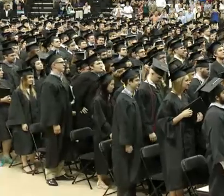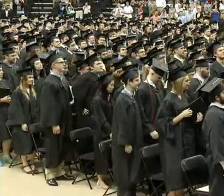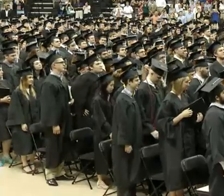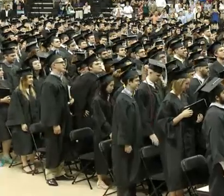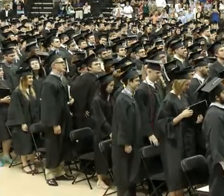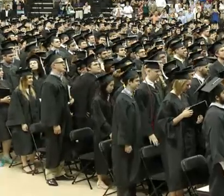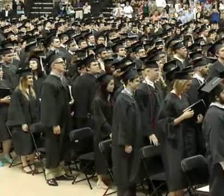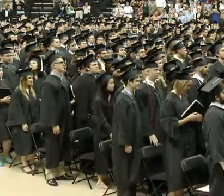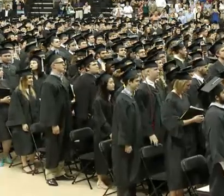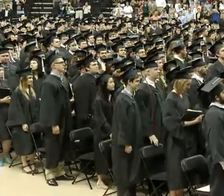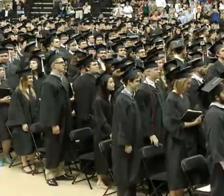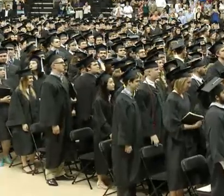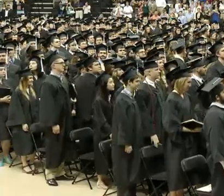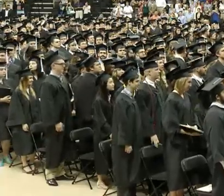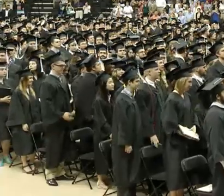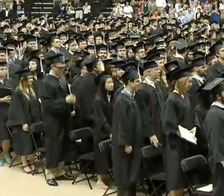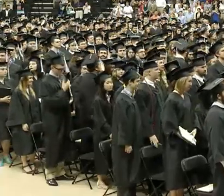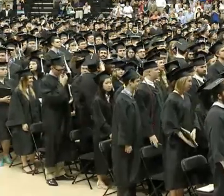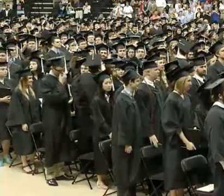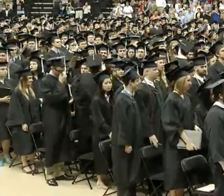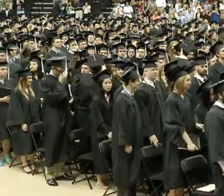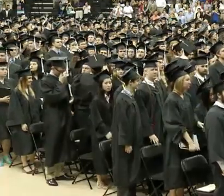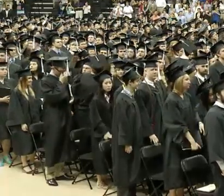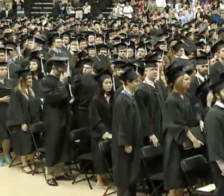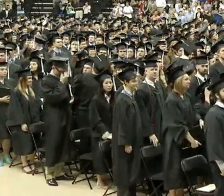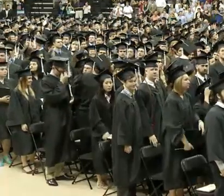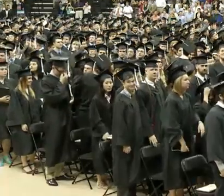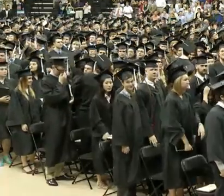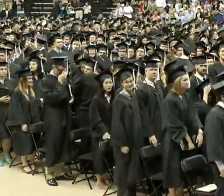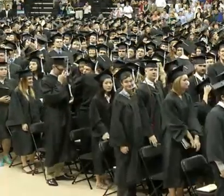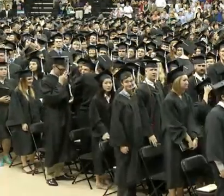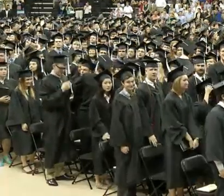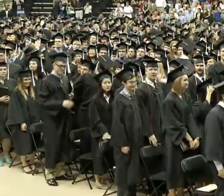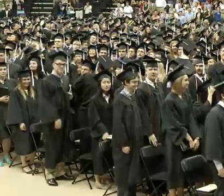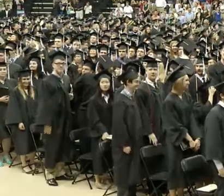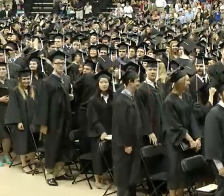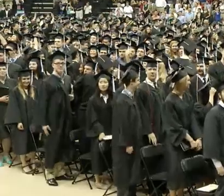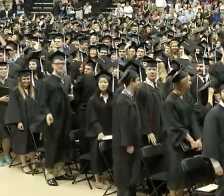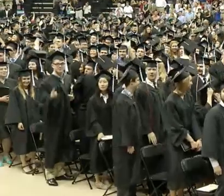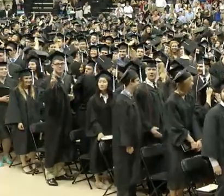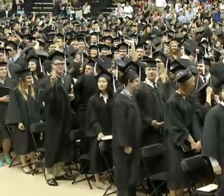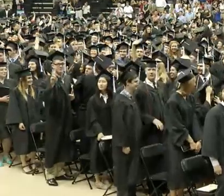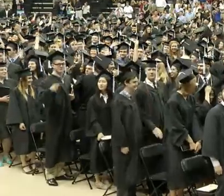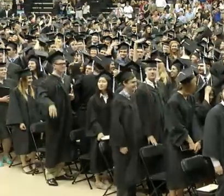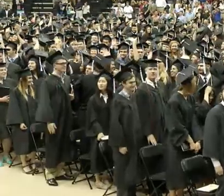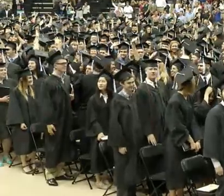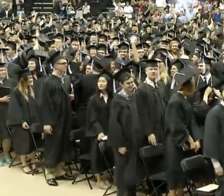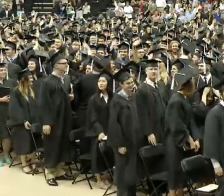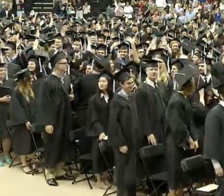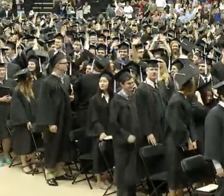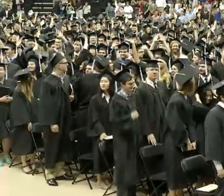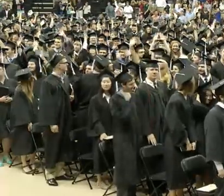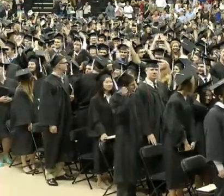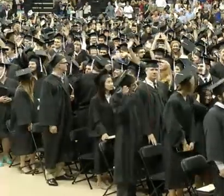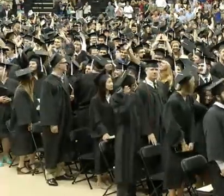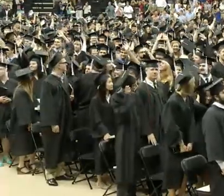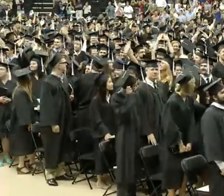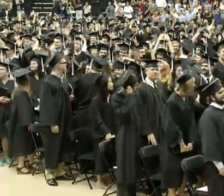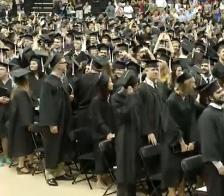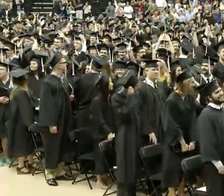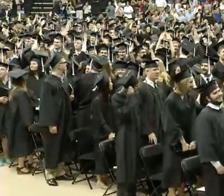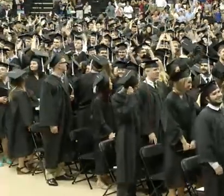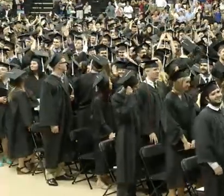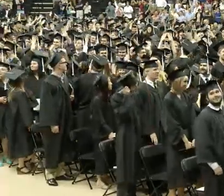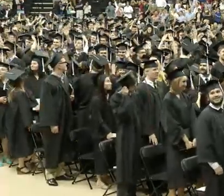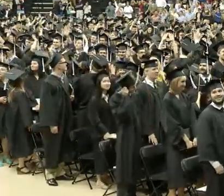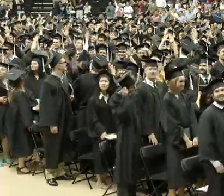look at your parents, spouses, and other special guests in the eye, and to join me in expressing our